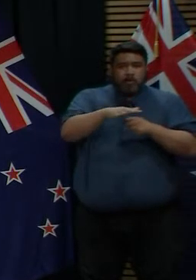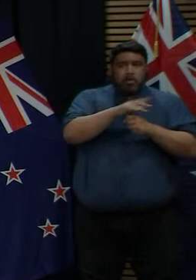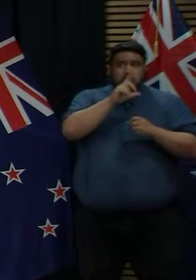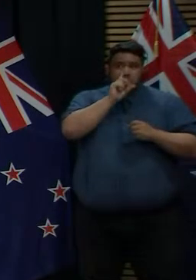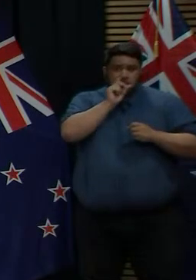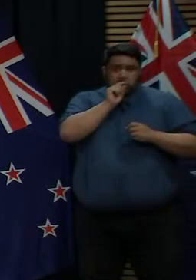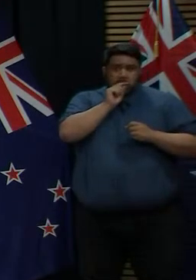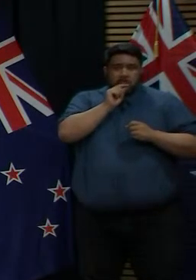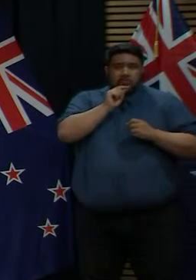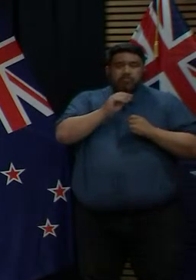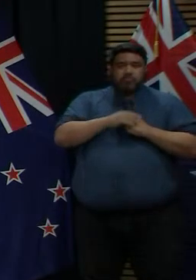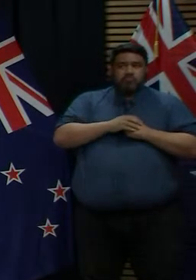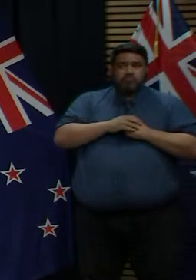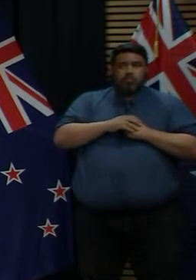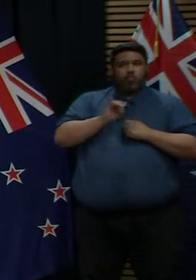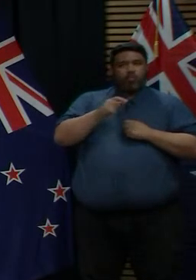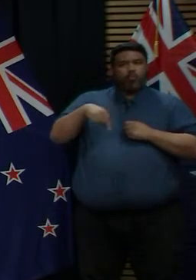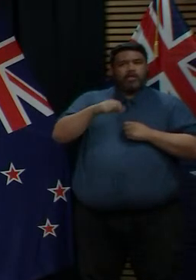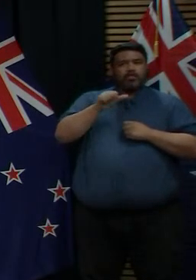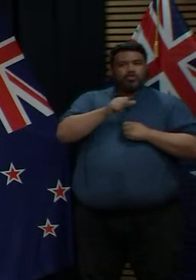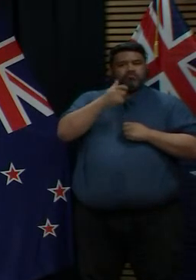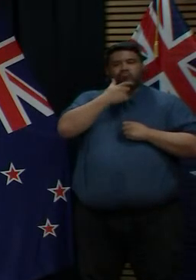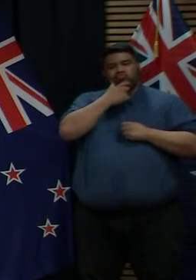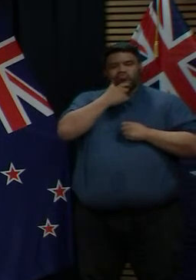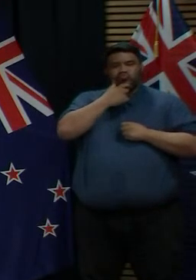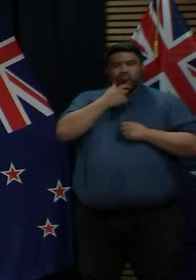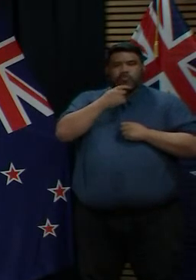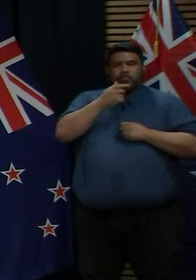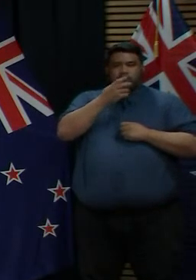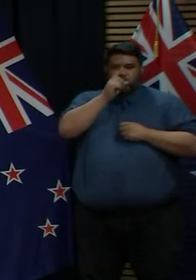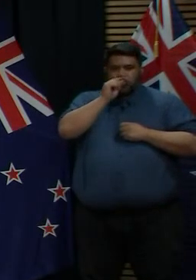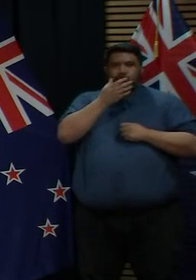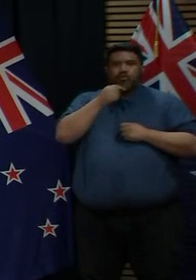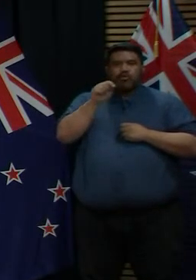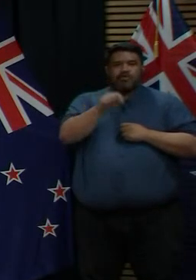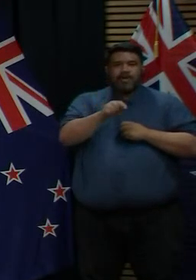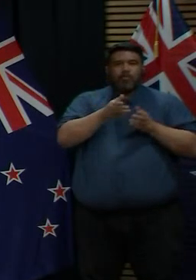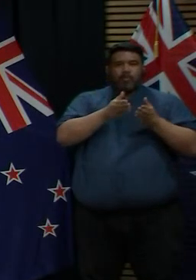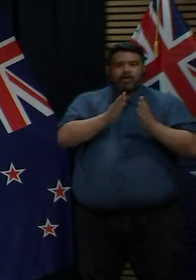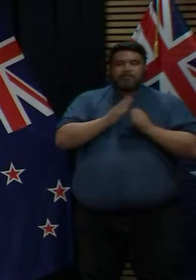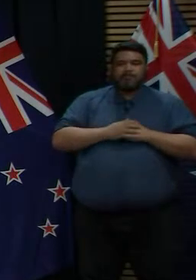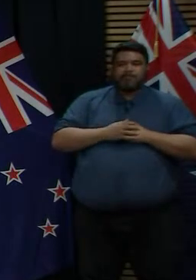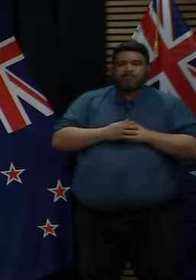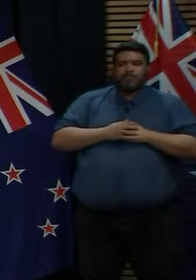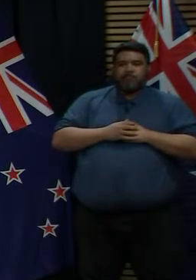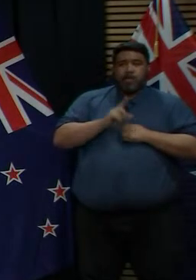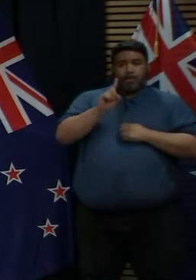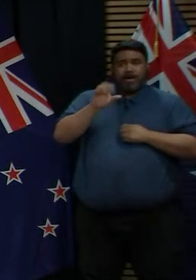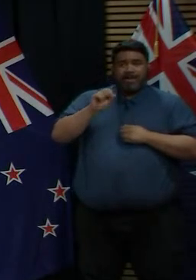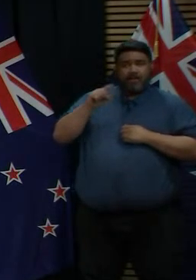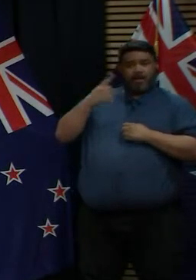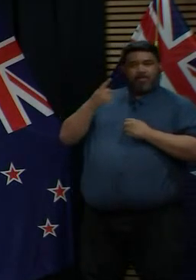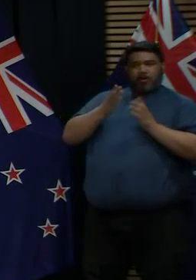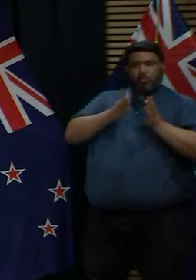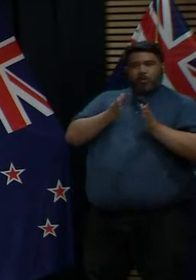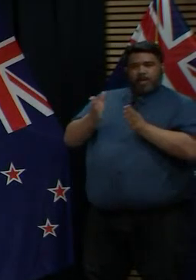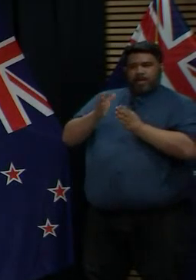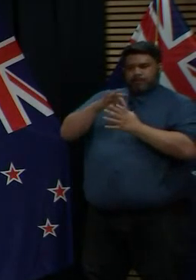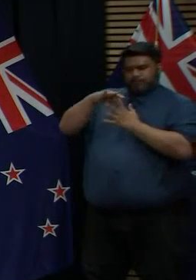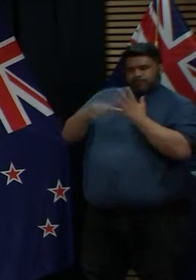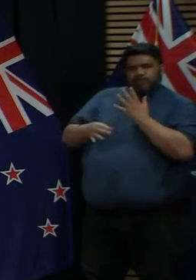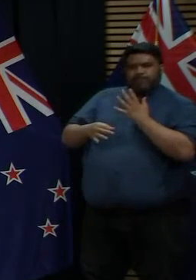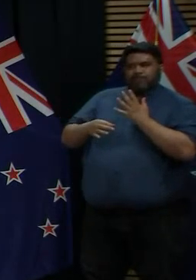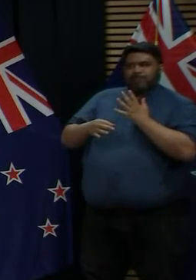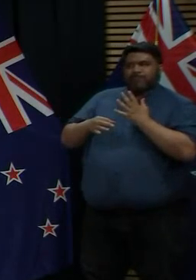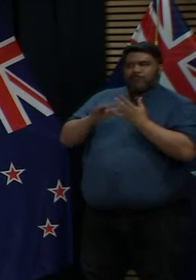would say we should think about the role that plays. But there are other ways too. What I'm really interested that in some places